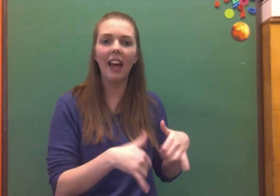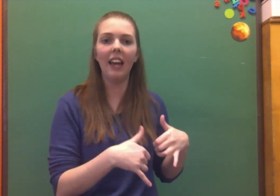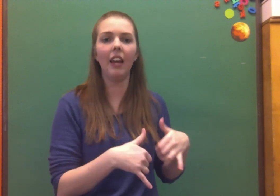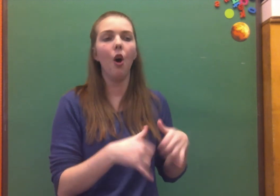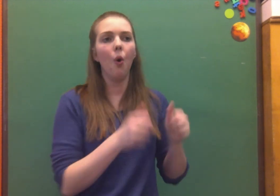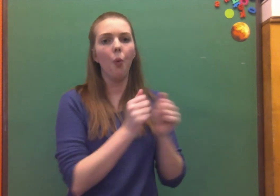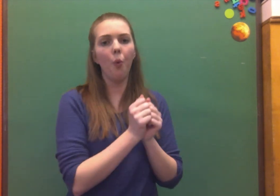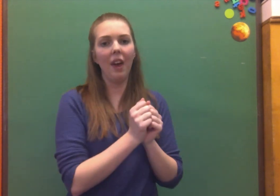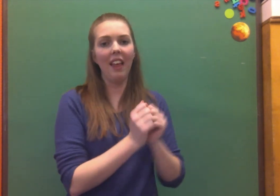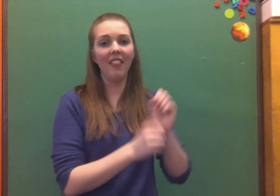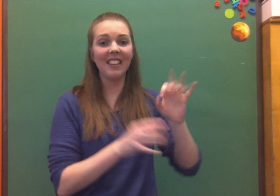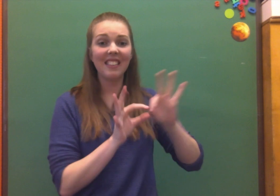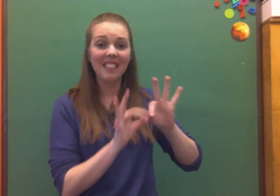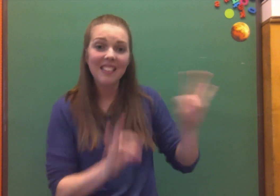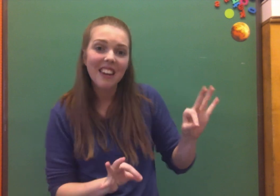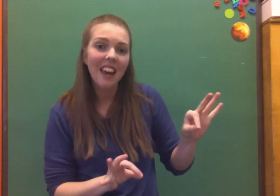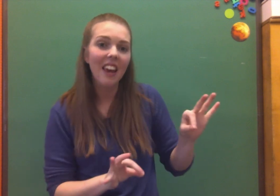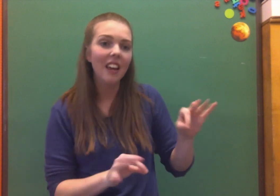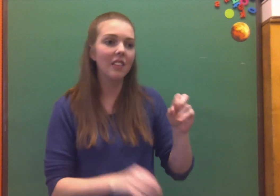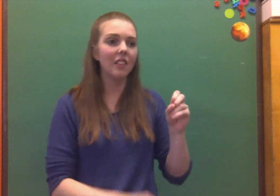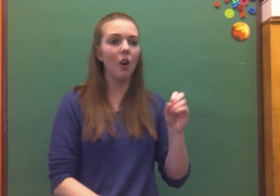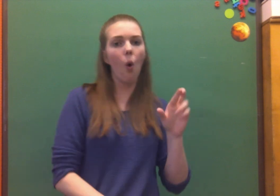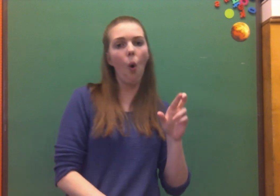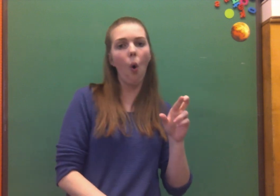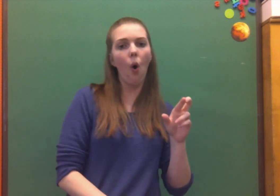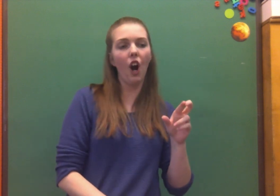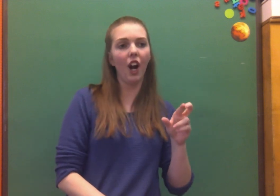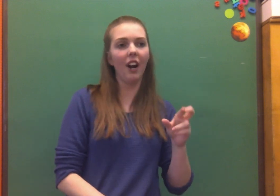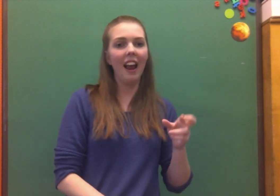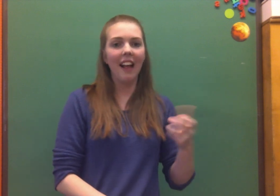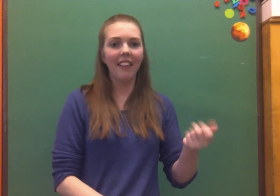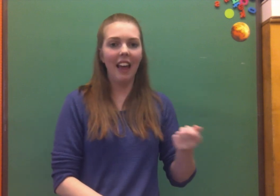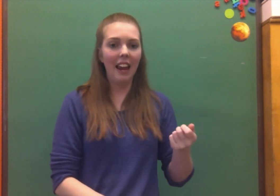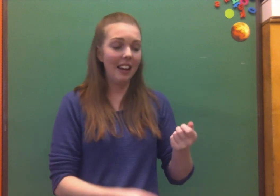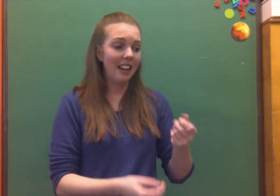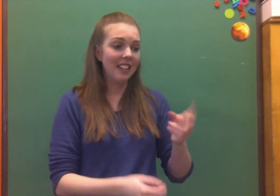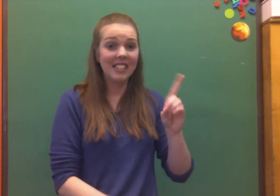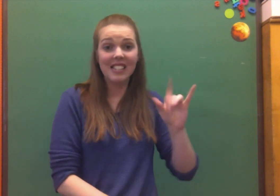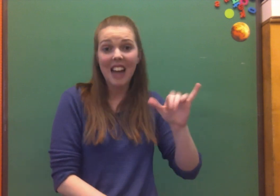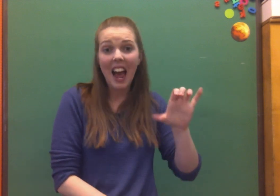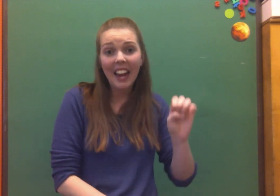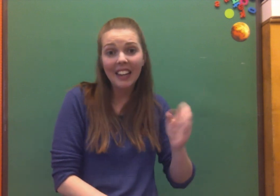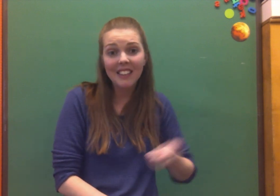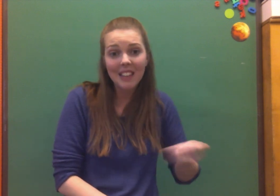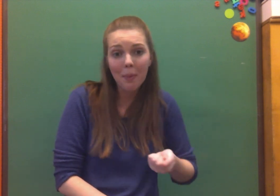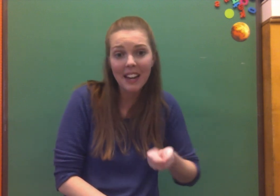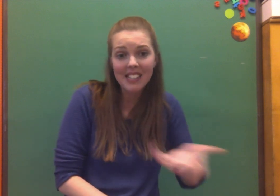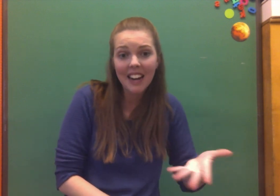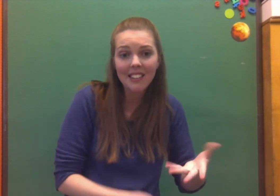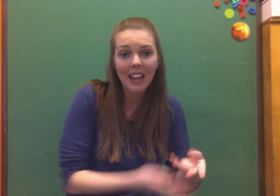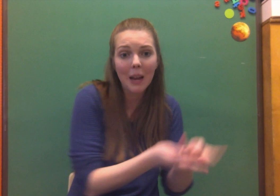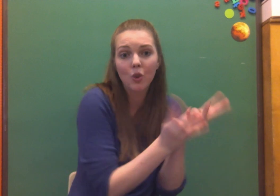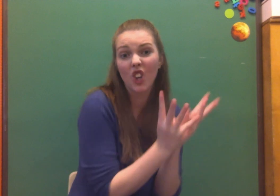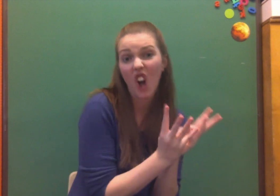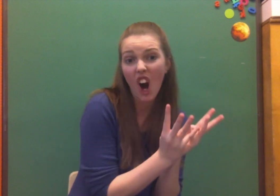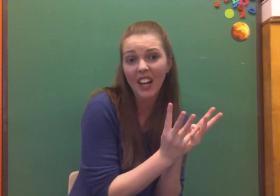play with sticks or like dice. They would play dice games or card